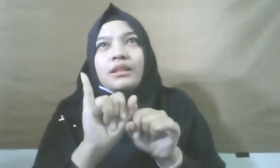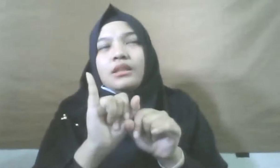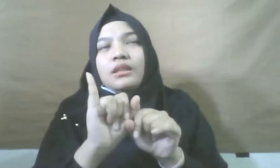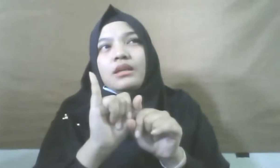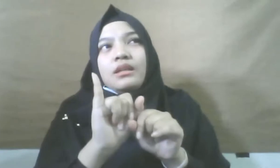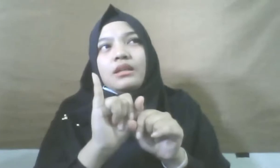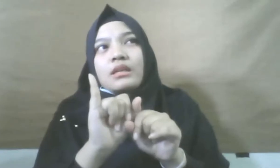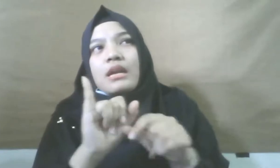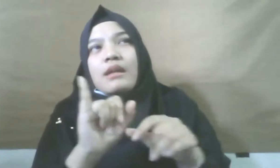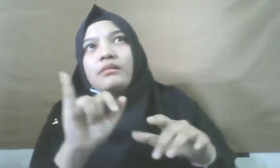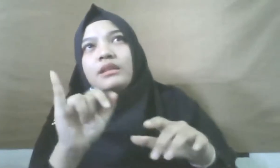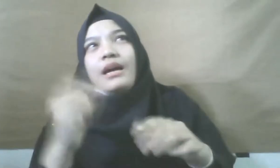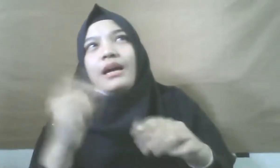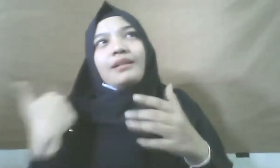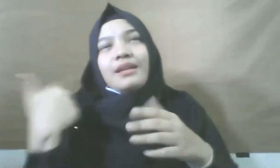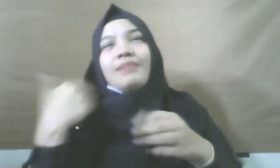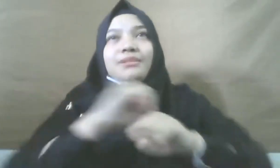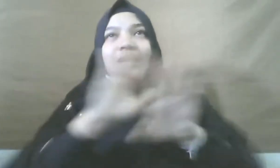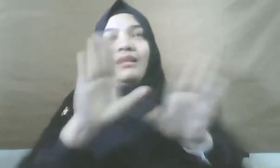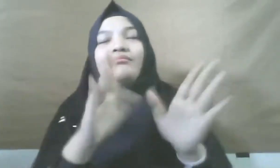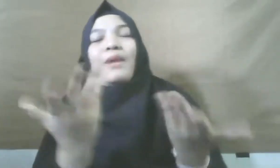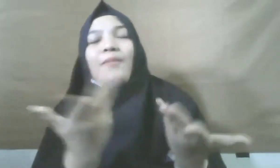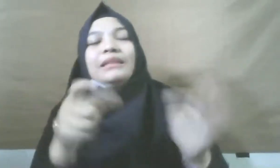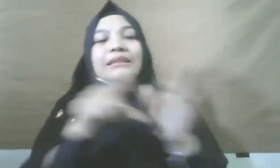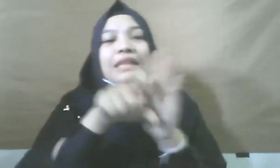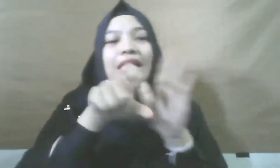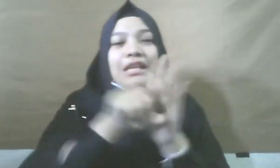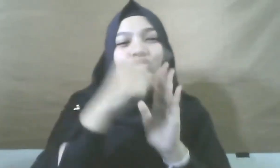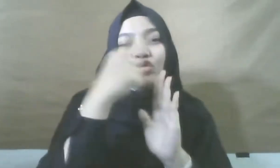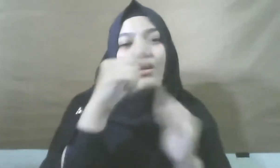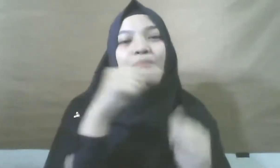to prevent the transmission of the infections. But